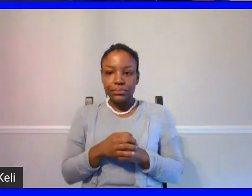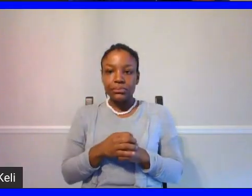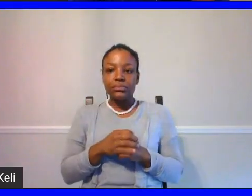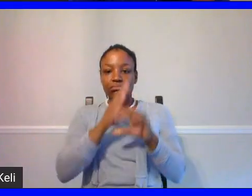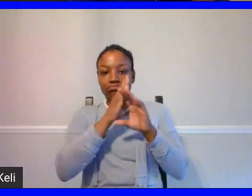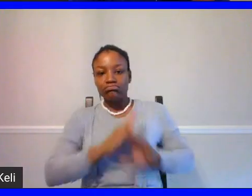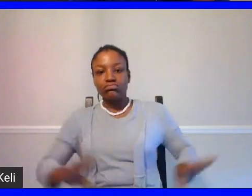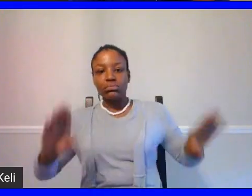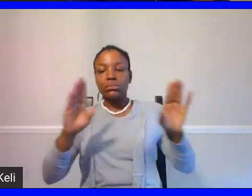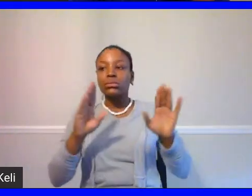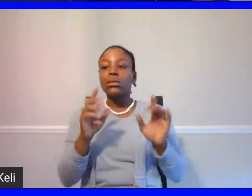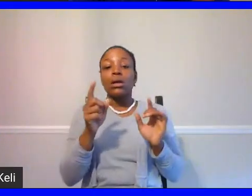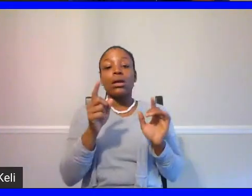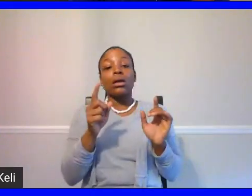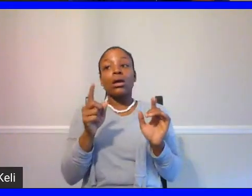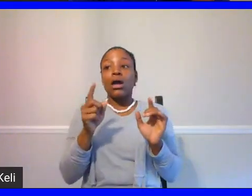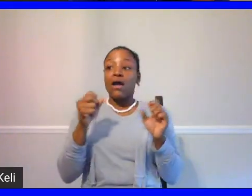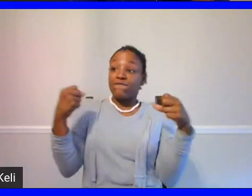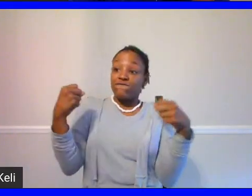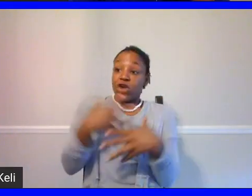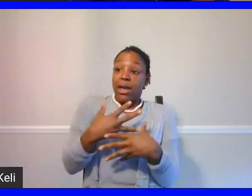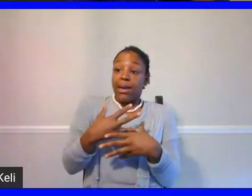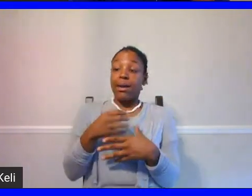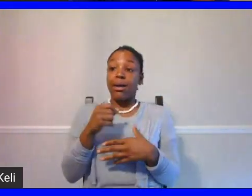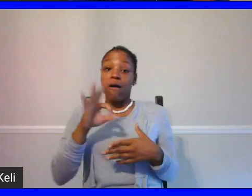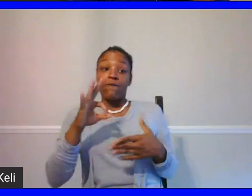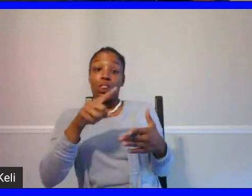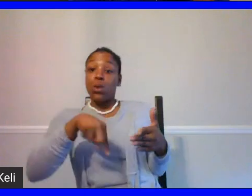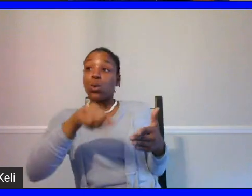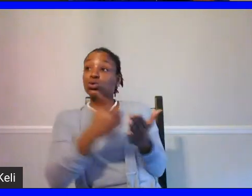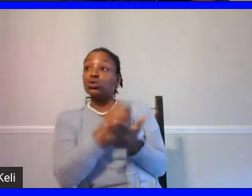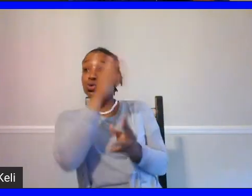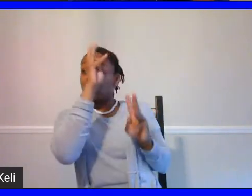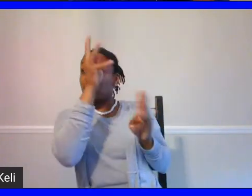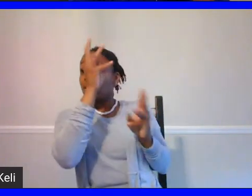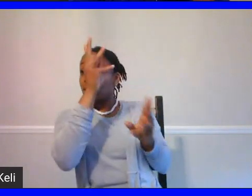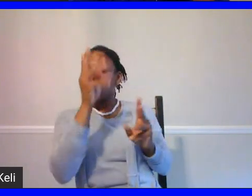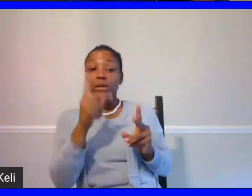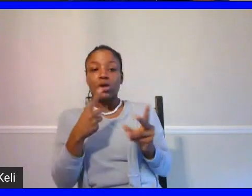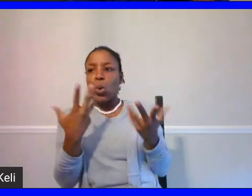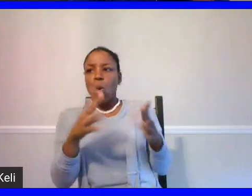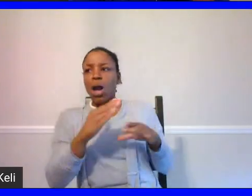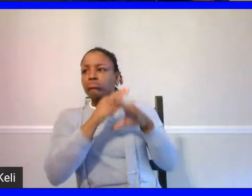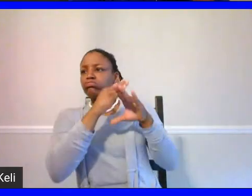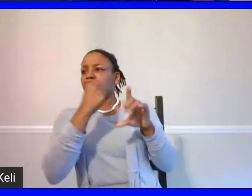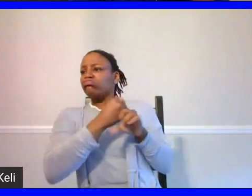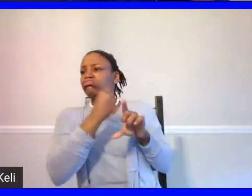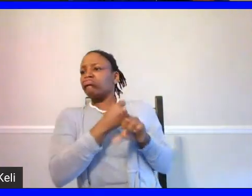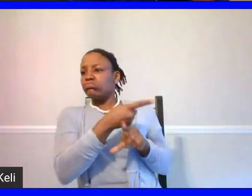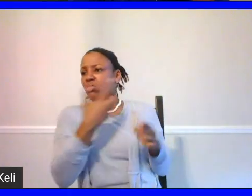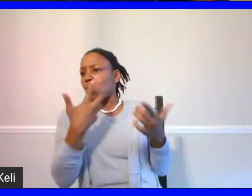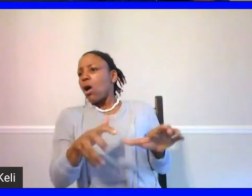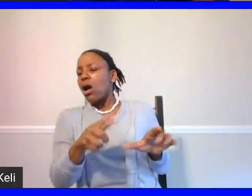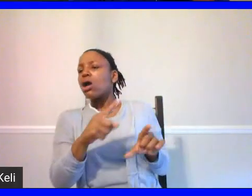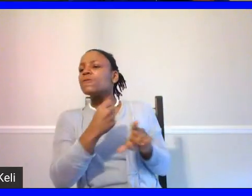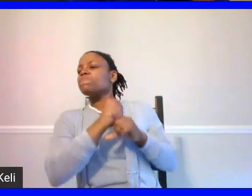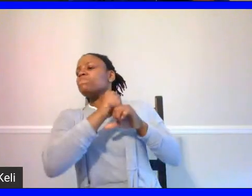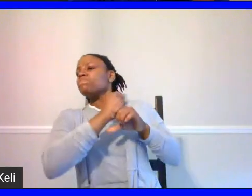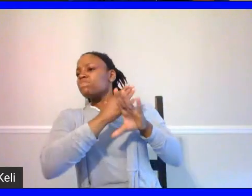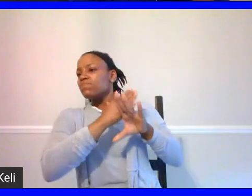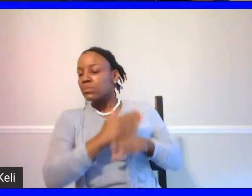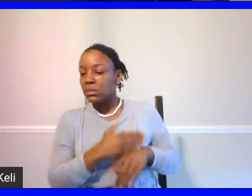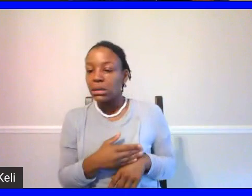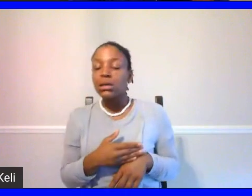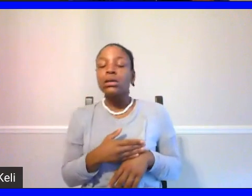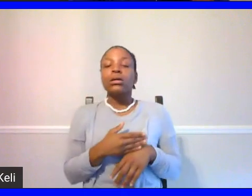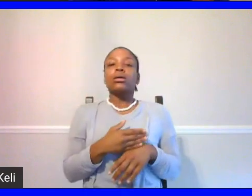that were afraid of these radical views. And so as part of the